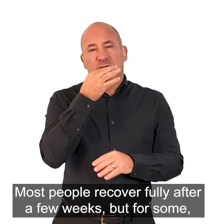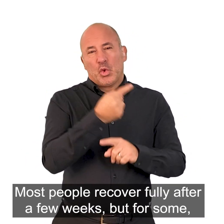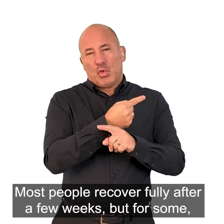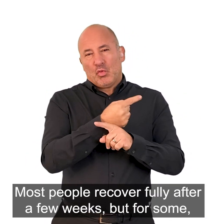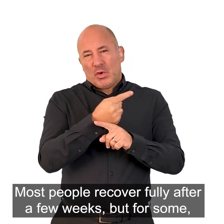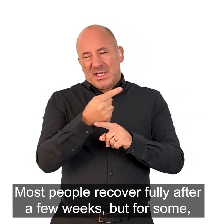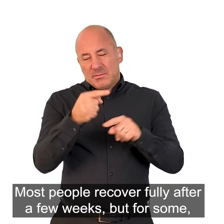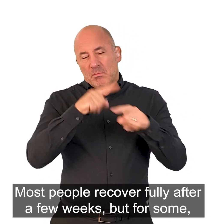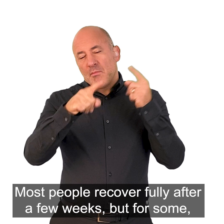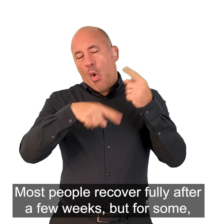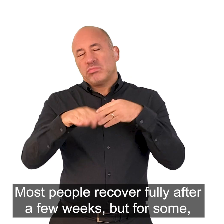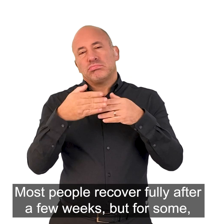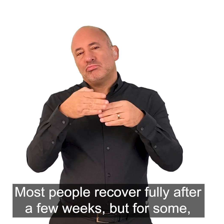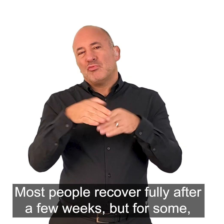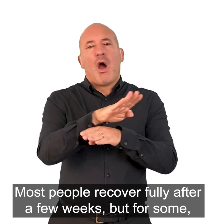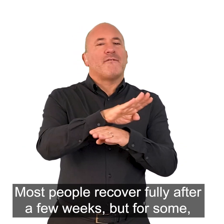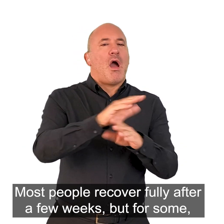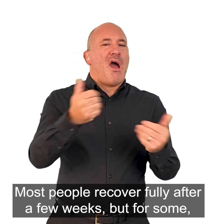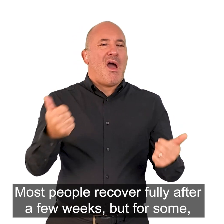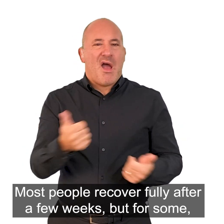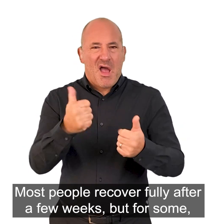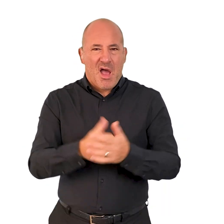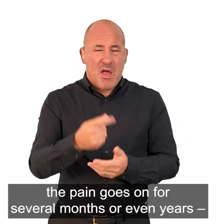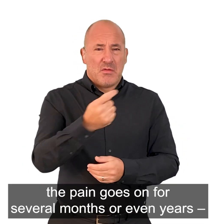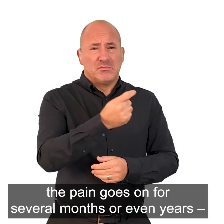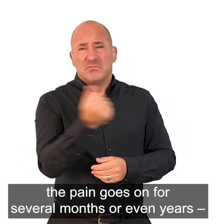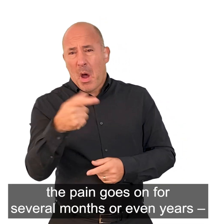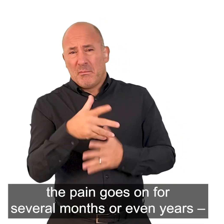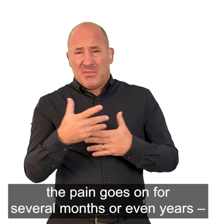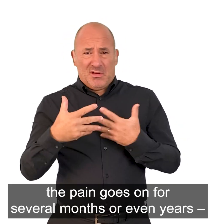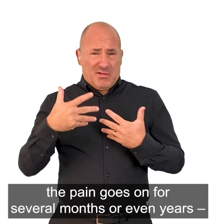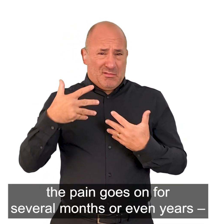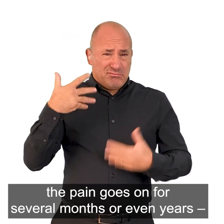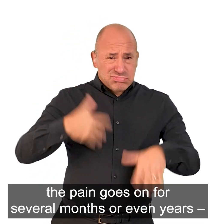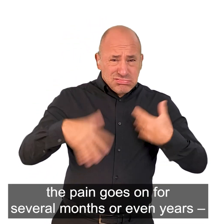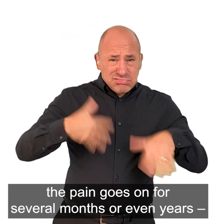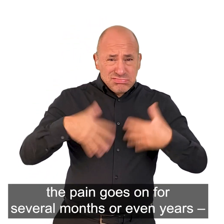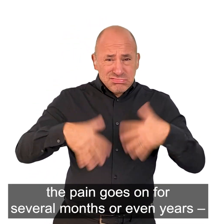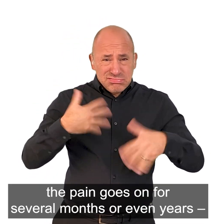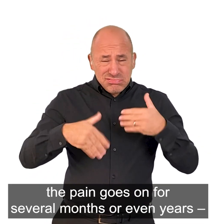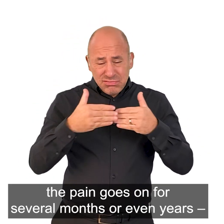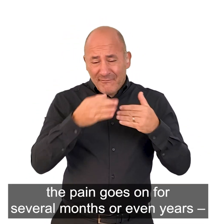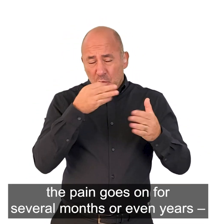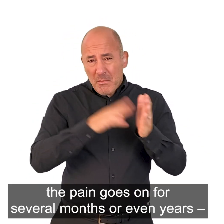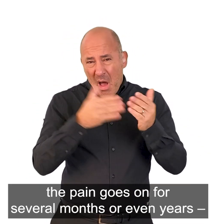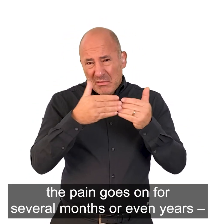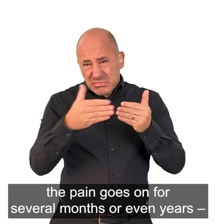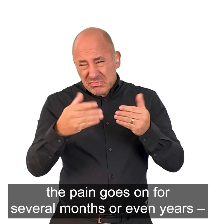Most people recover fully after a few weeks, but for some, the pain goes on for several months or even years.